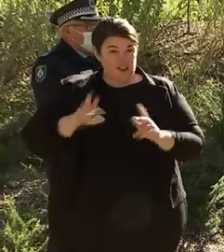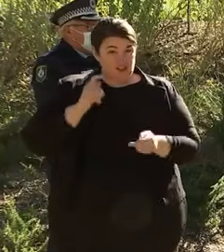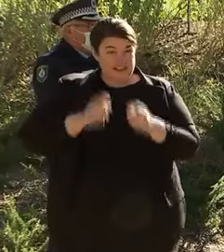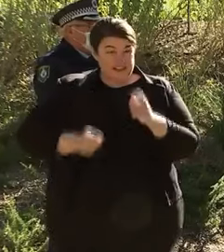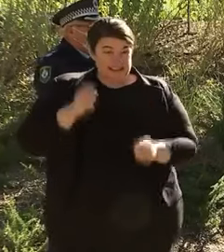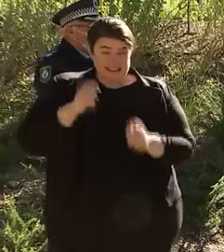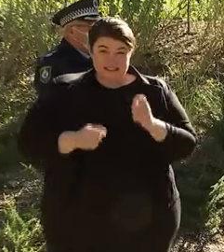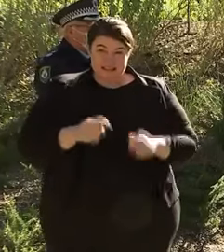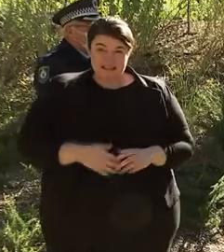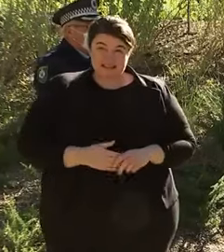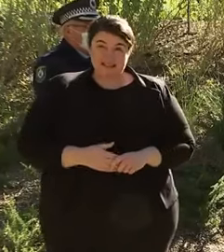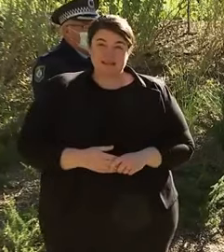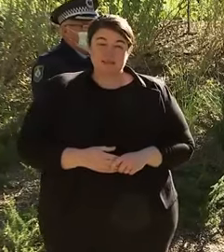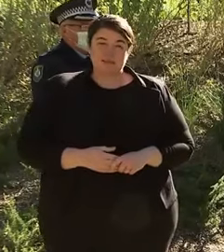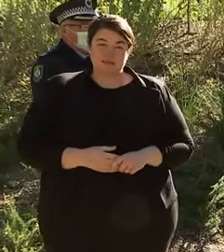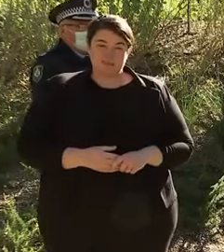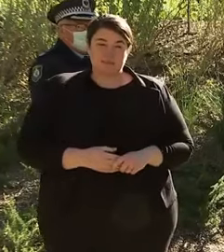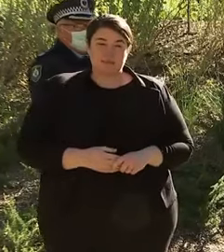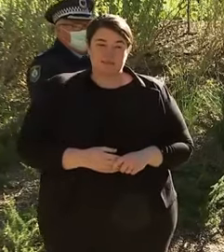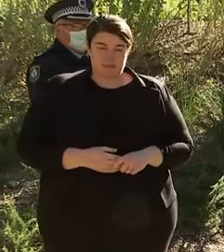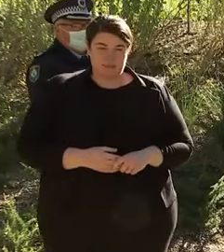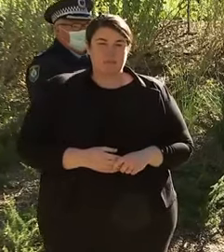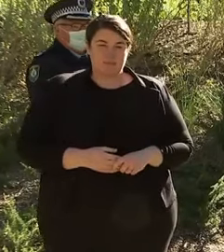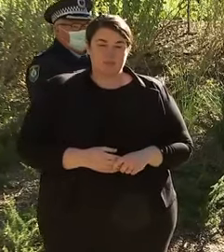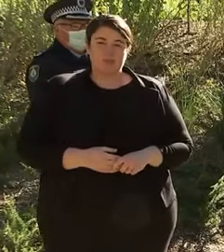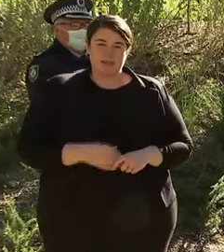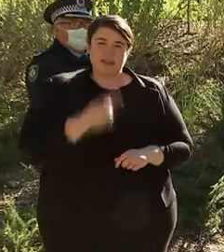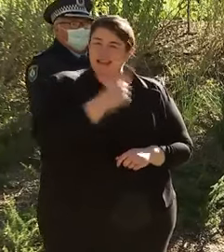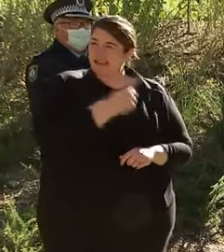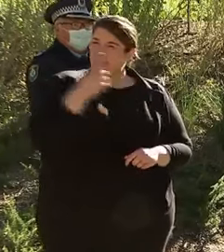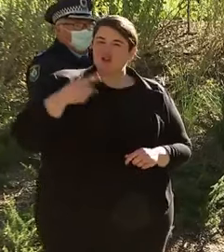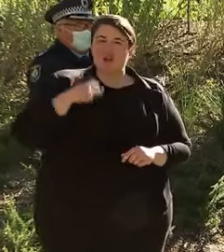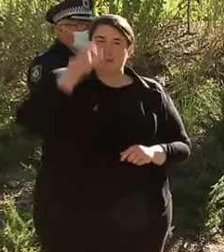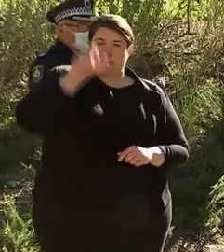during the relevant period? Every flight crew